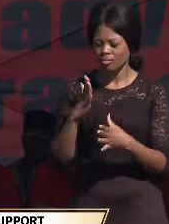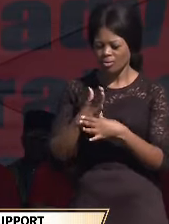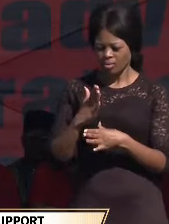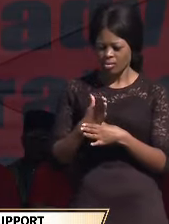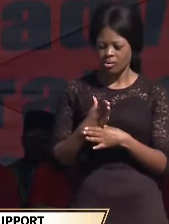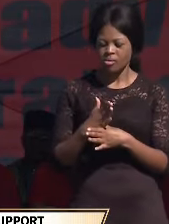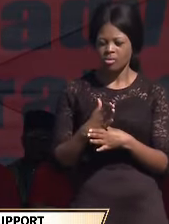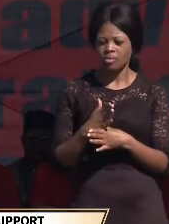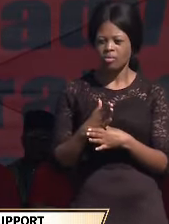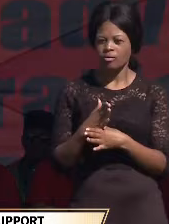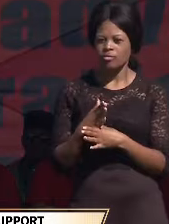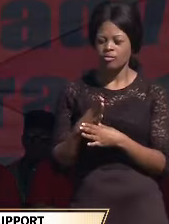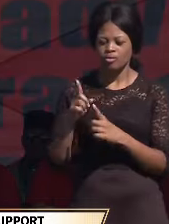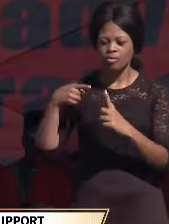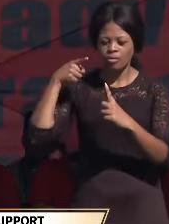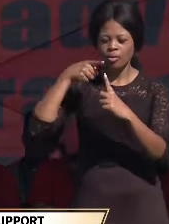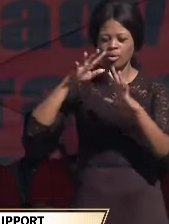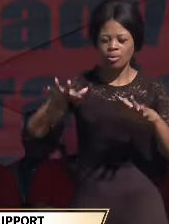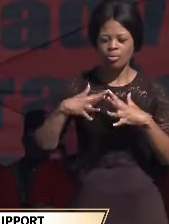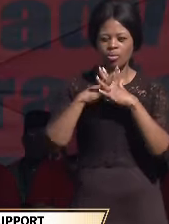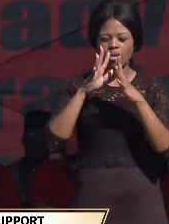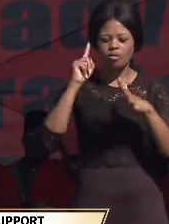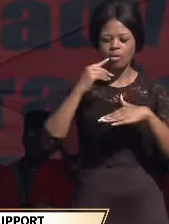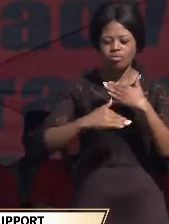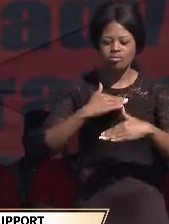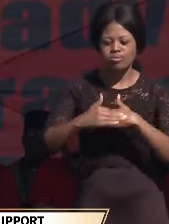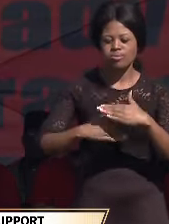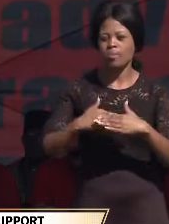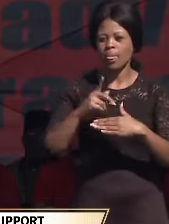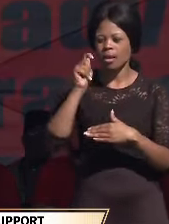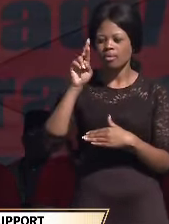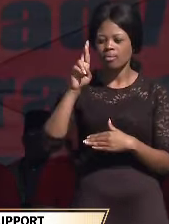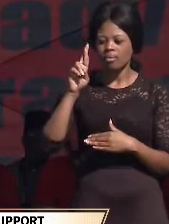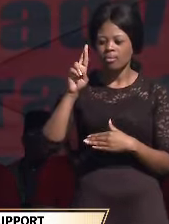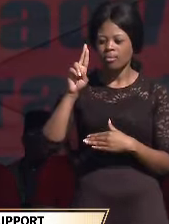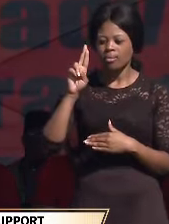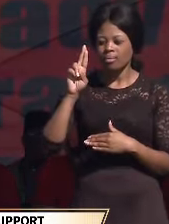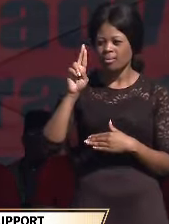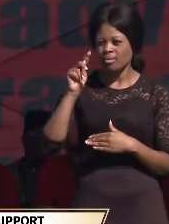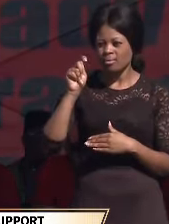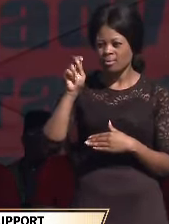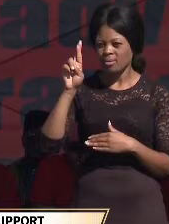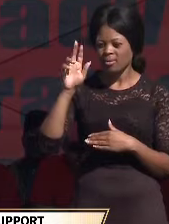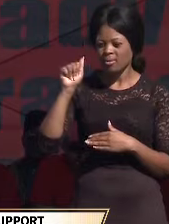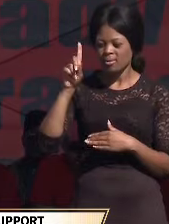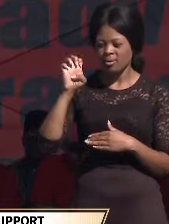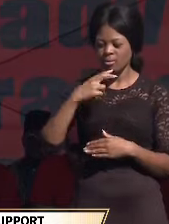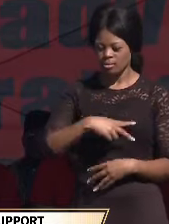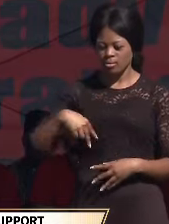work towards unity of progressive trade unions. That's our main message.